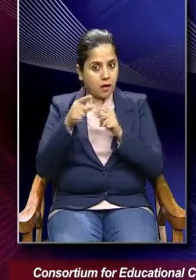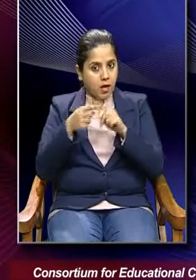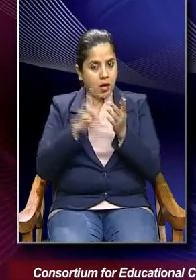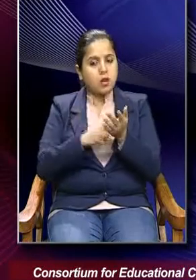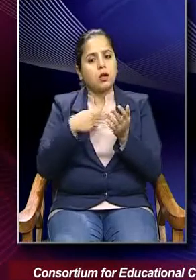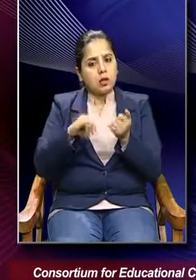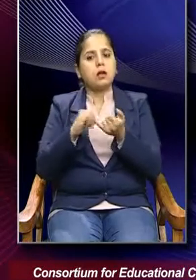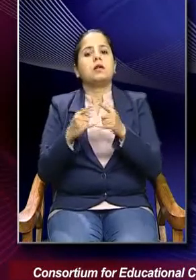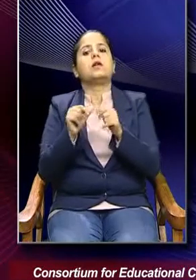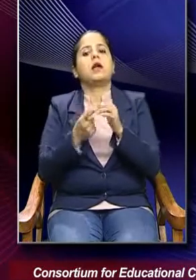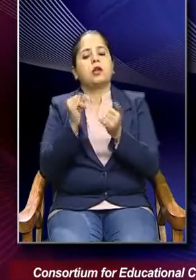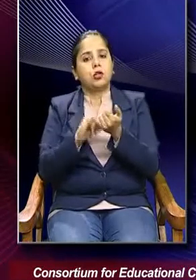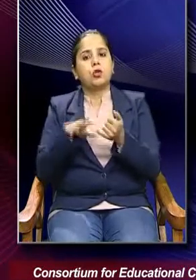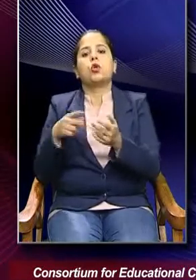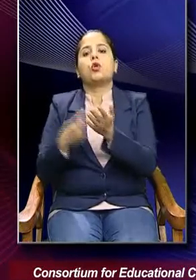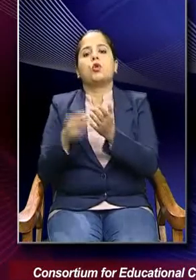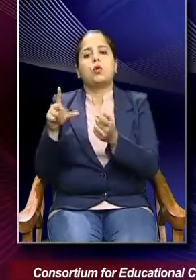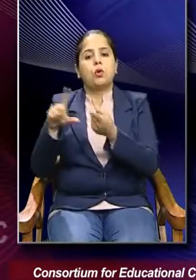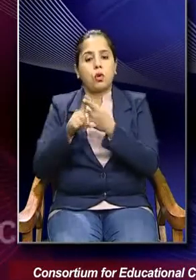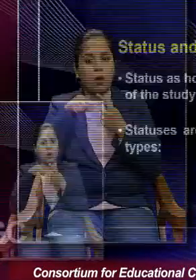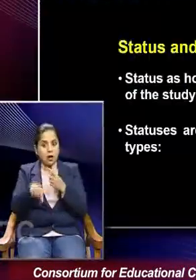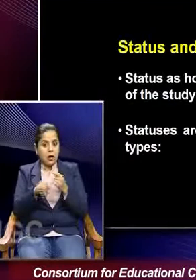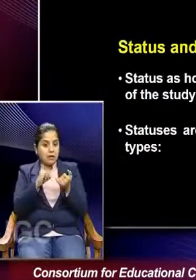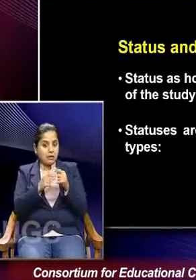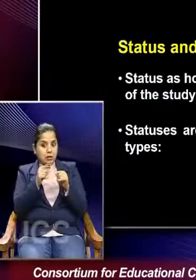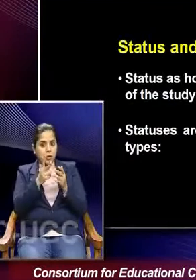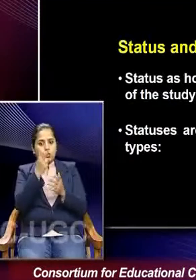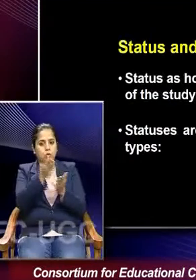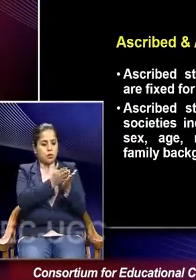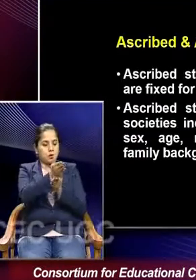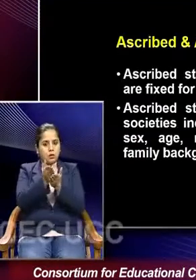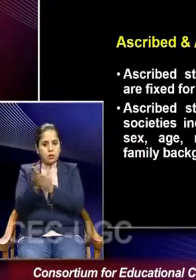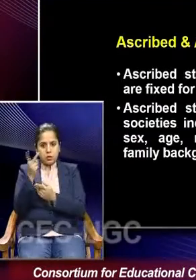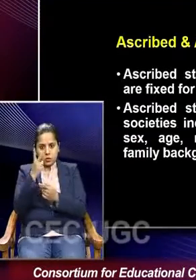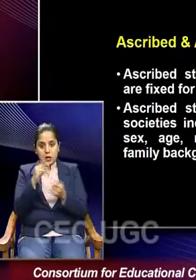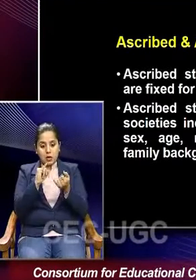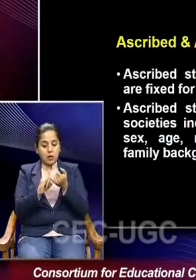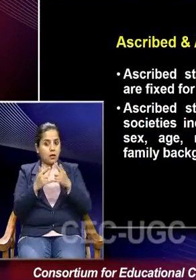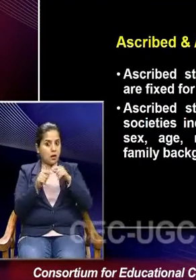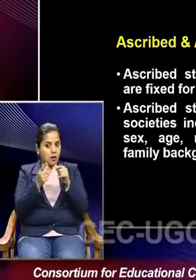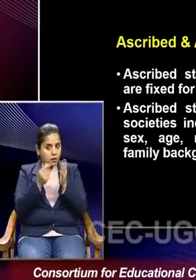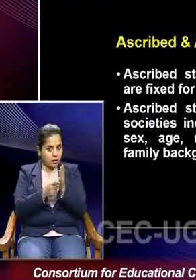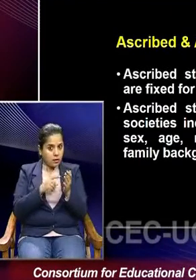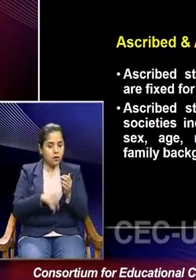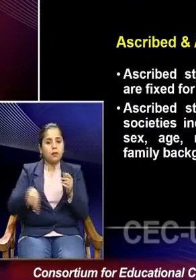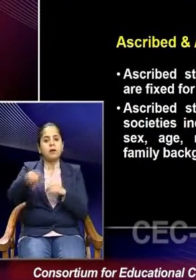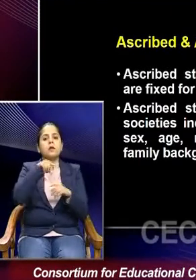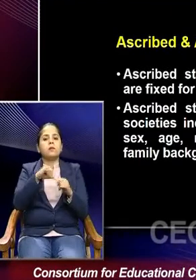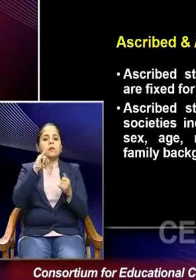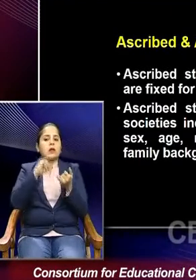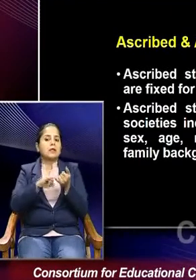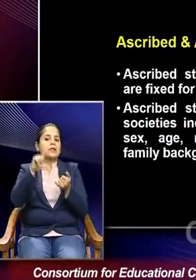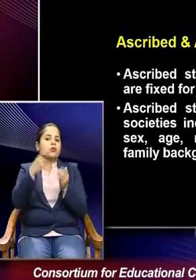status and role. Now, statuses are of two types. Number one is ascribed